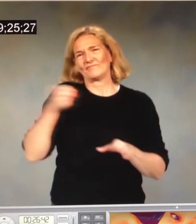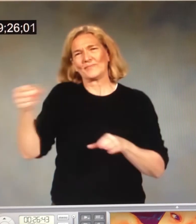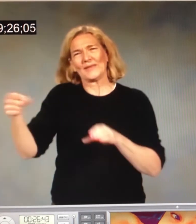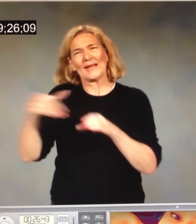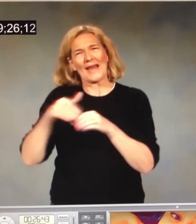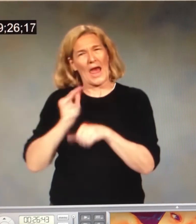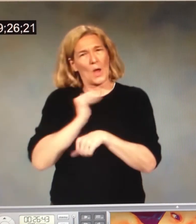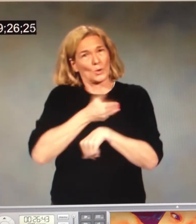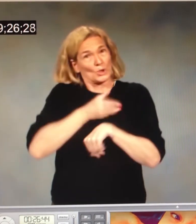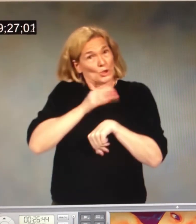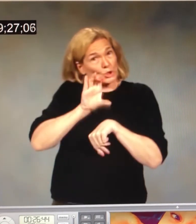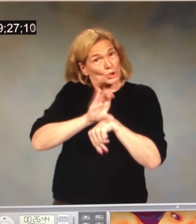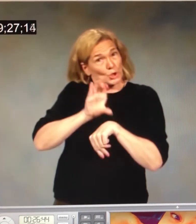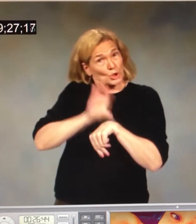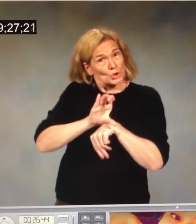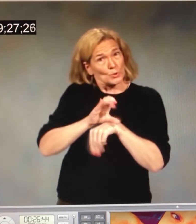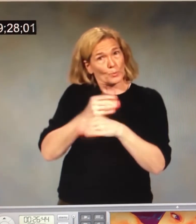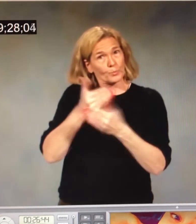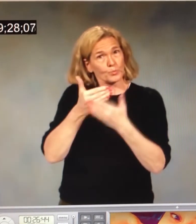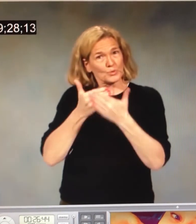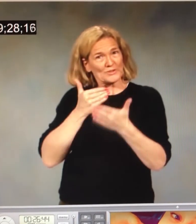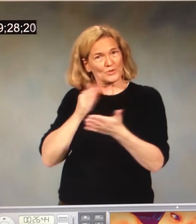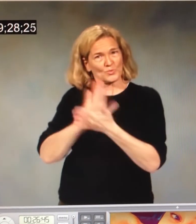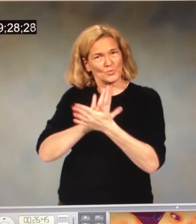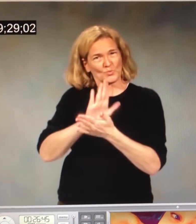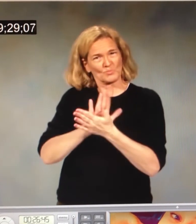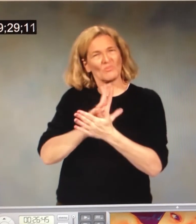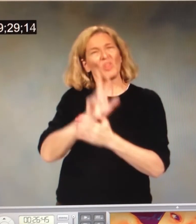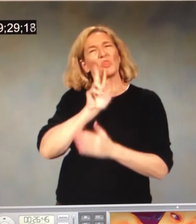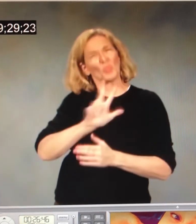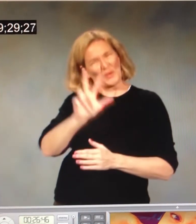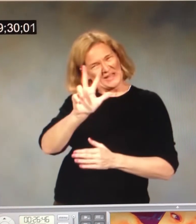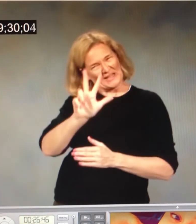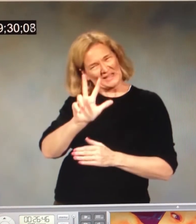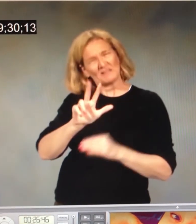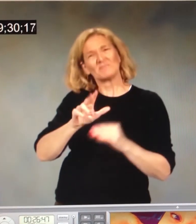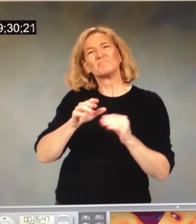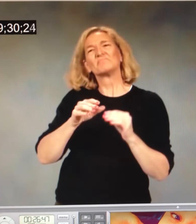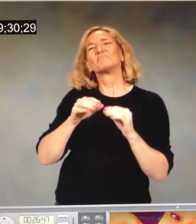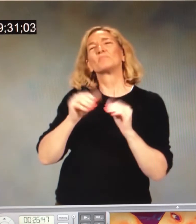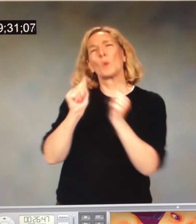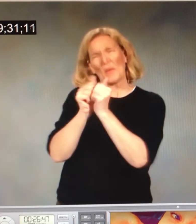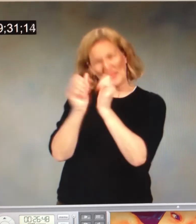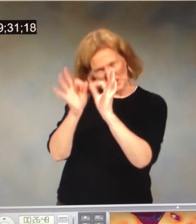So when my kid was 3, it was also my plan to put her